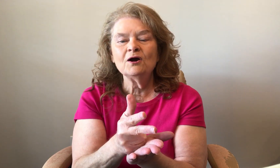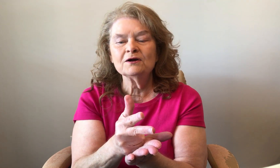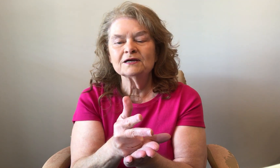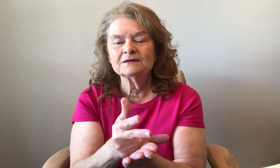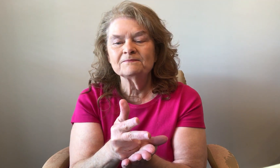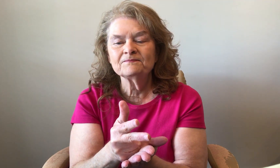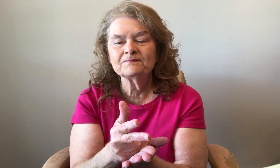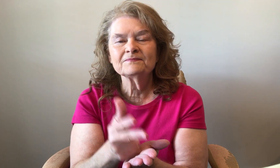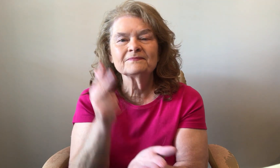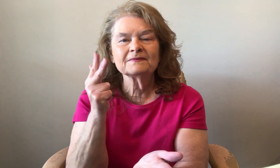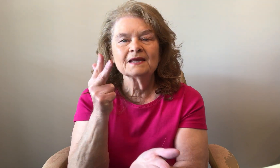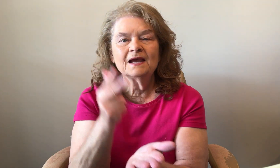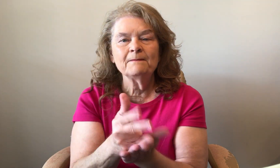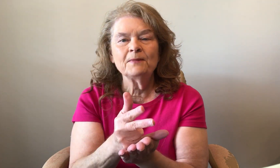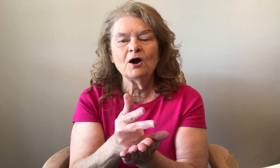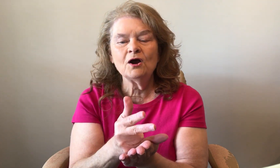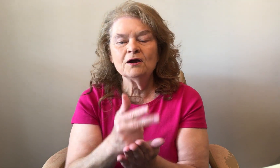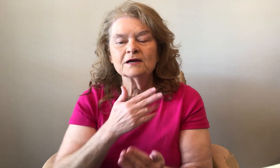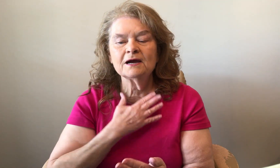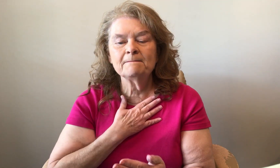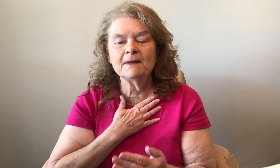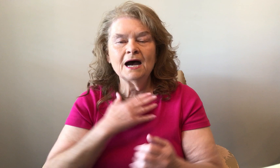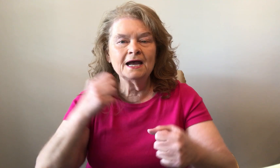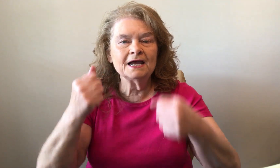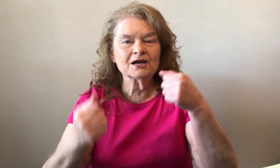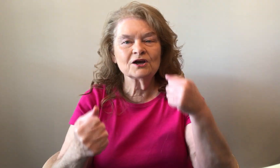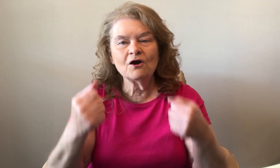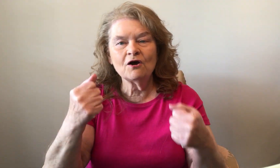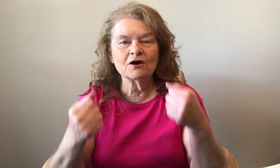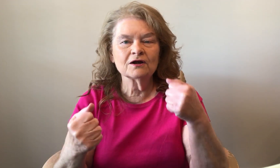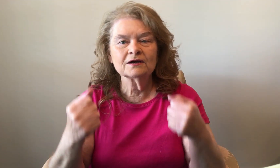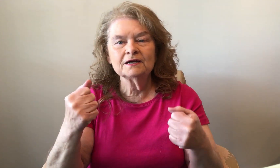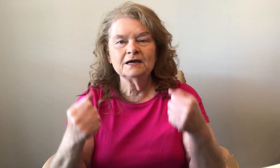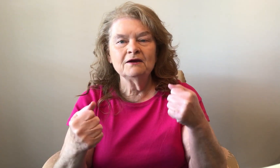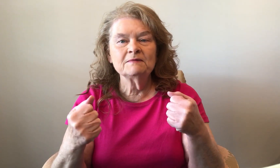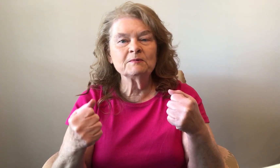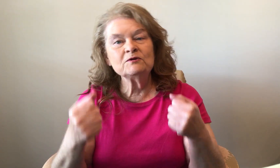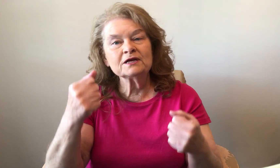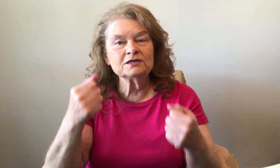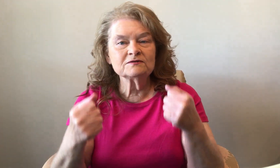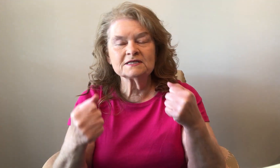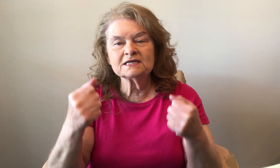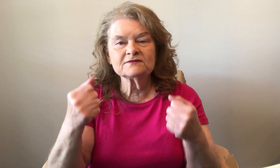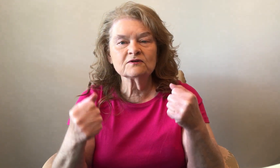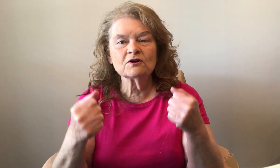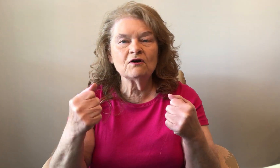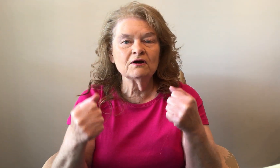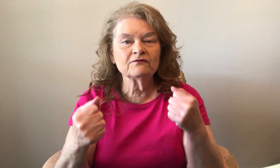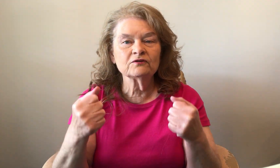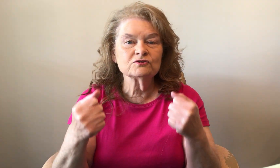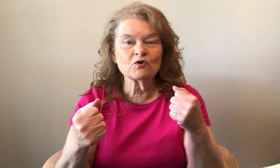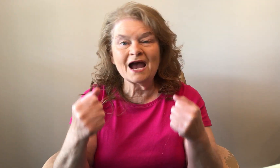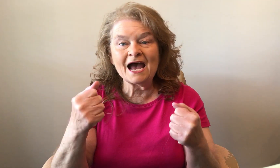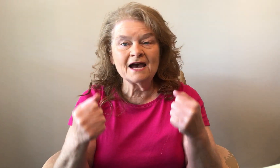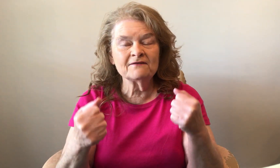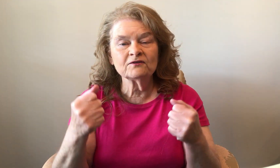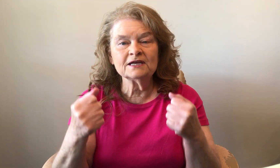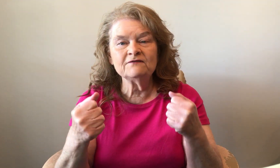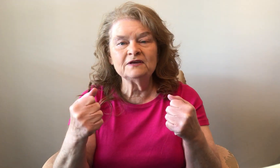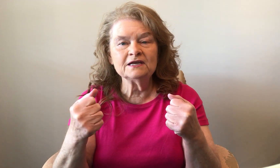Park. Park my car. Remember, you can use this for car, for drive, for any